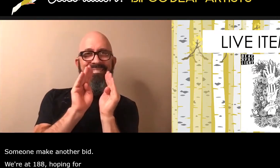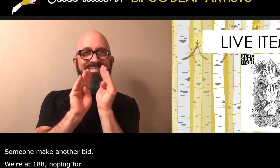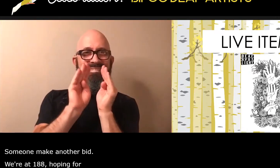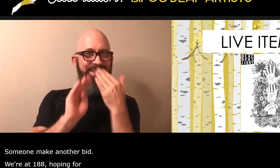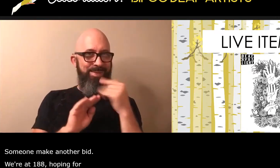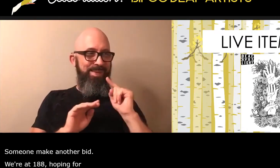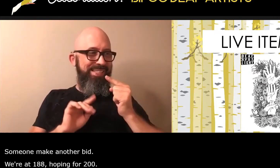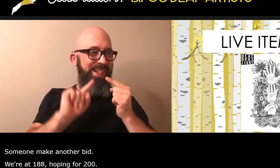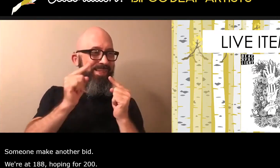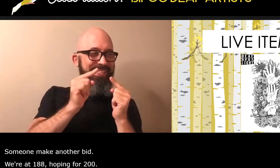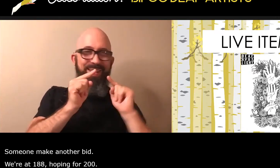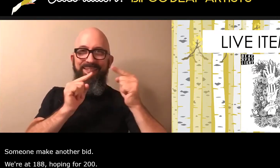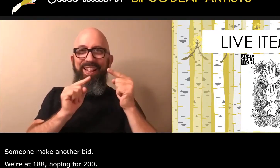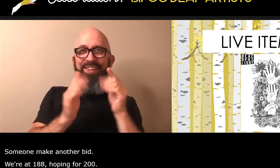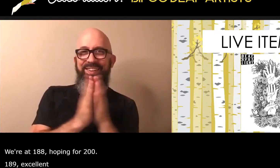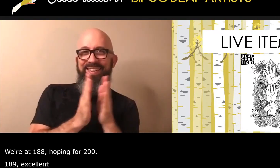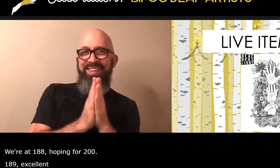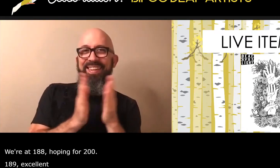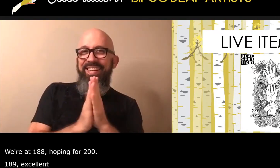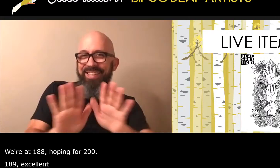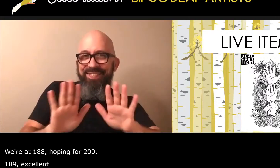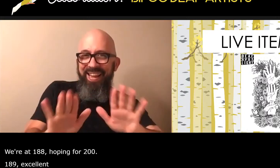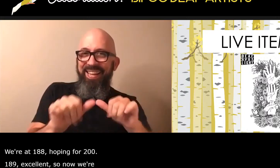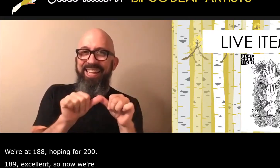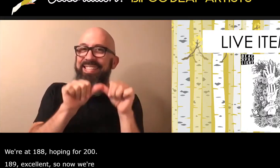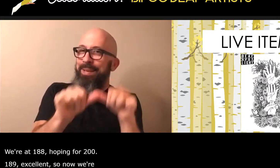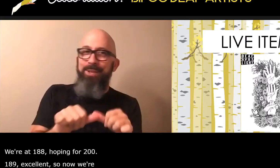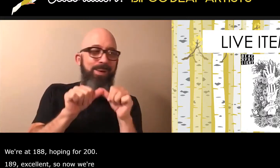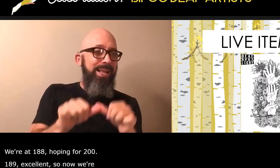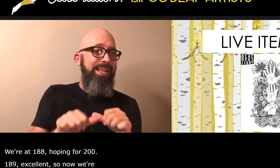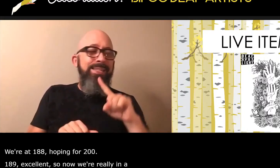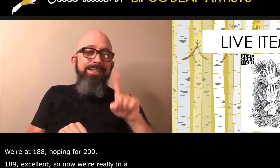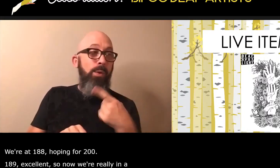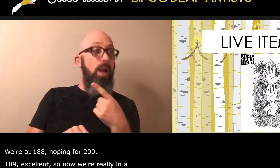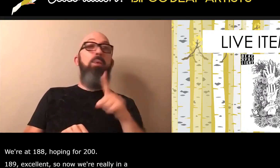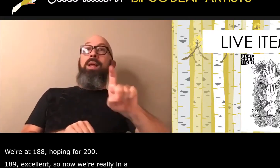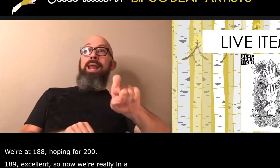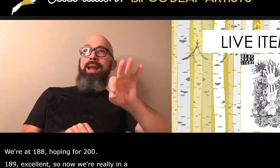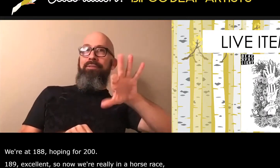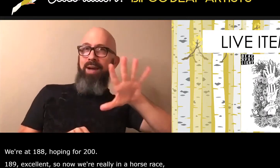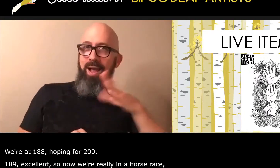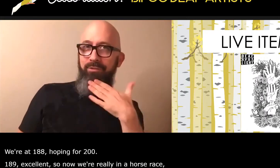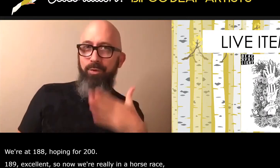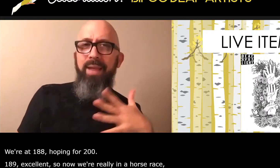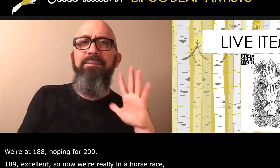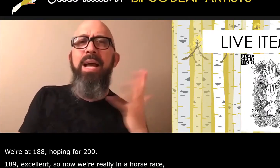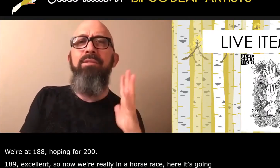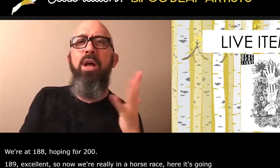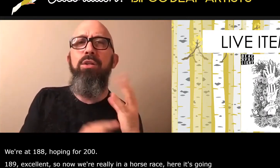189, excellent. So now we're really in a horse race. Here it's going, here it's going. Keep it up, keep it up.